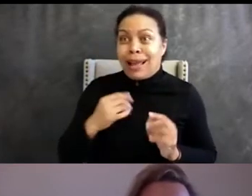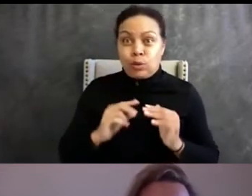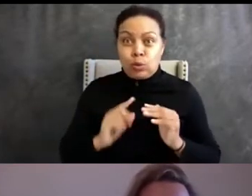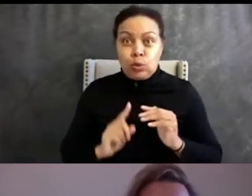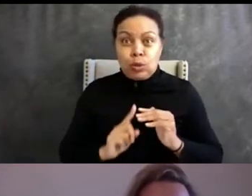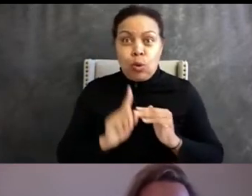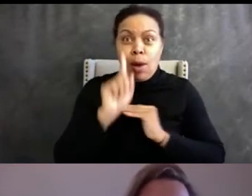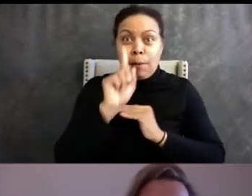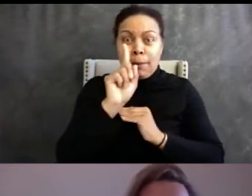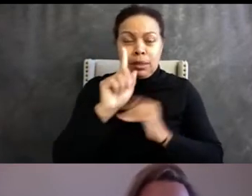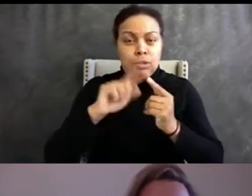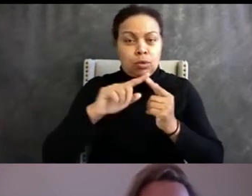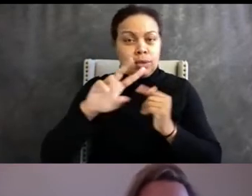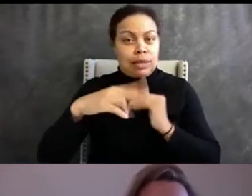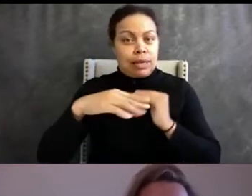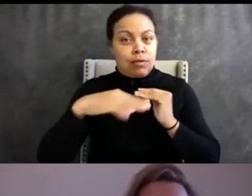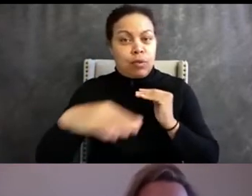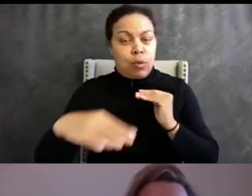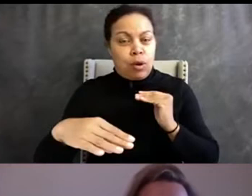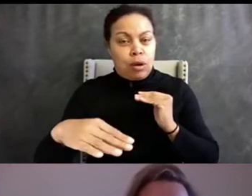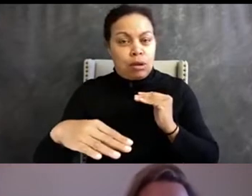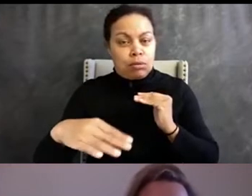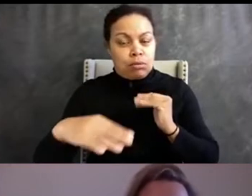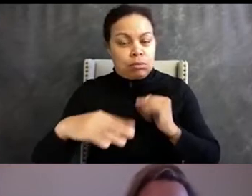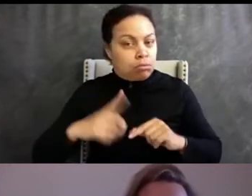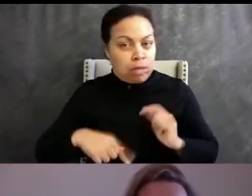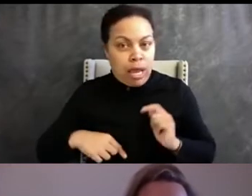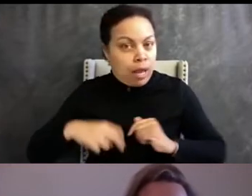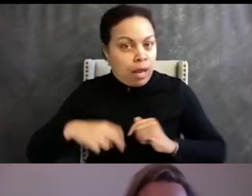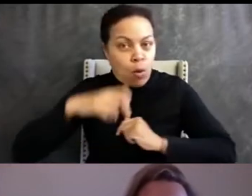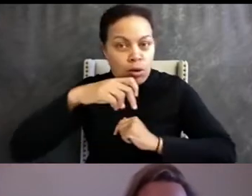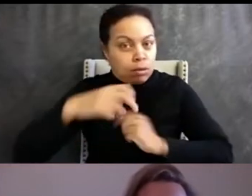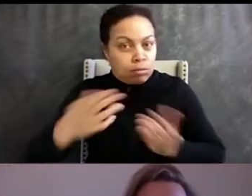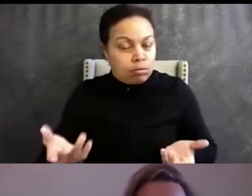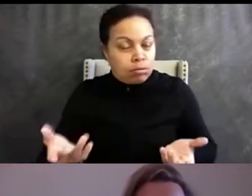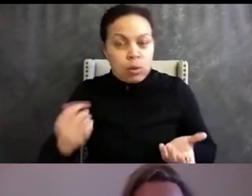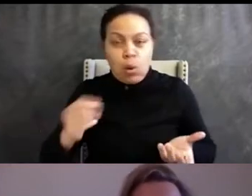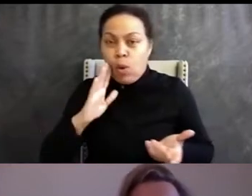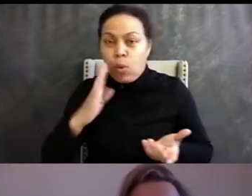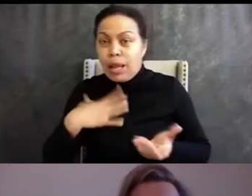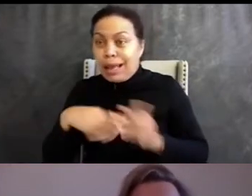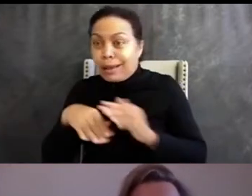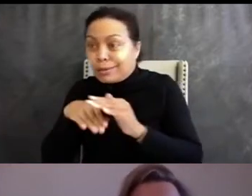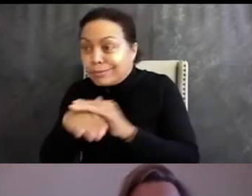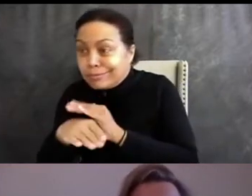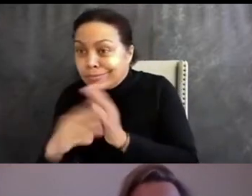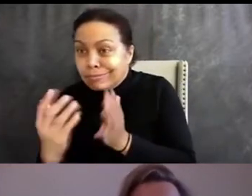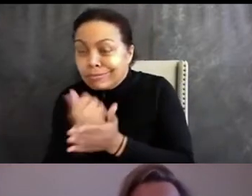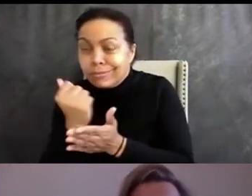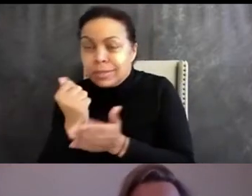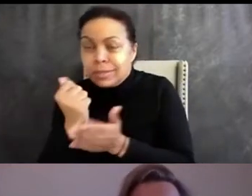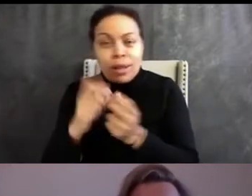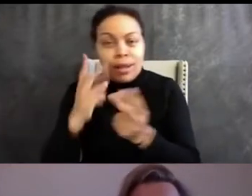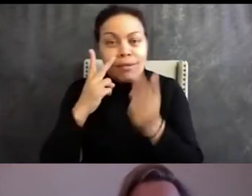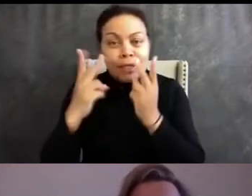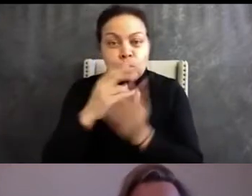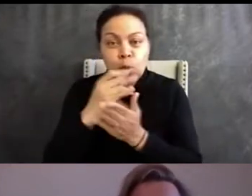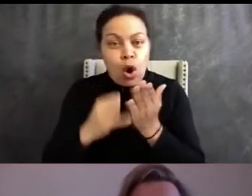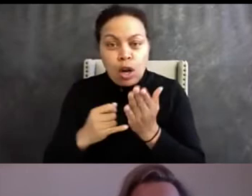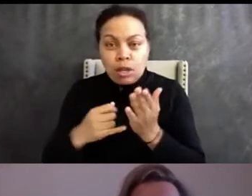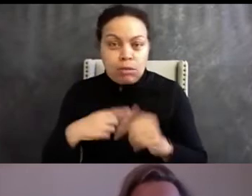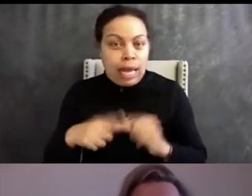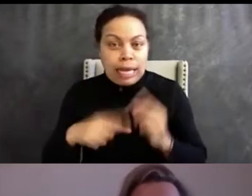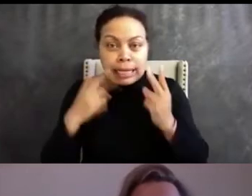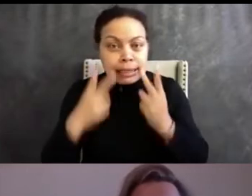building. I would like to be able to also participate in this visual art as someone who cannot